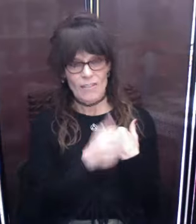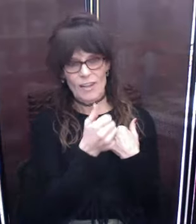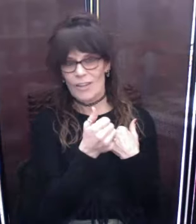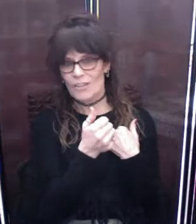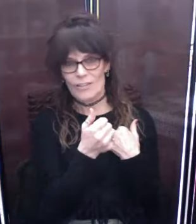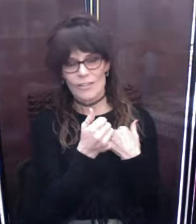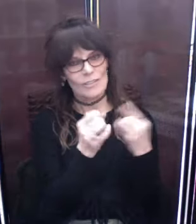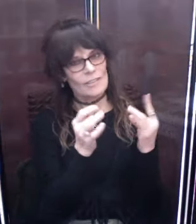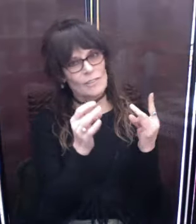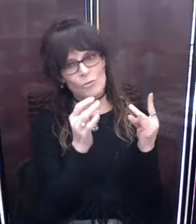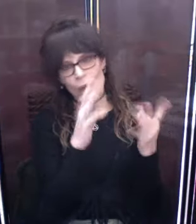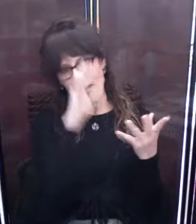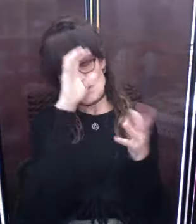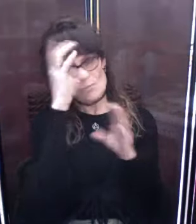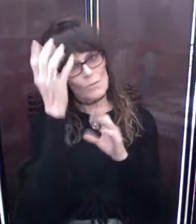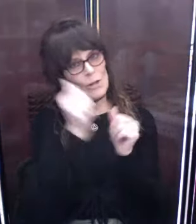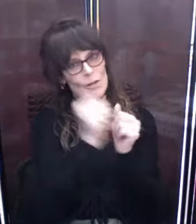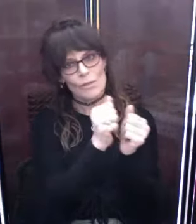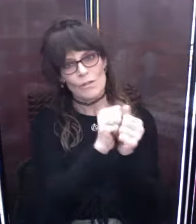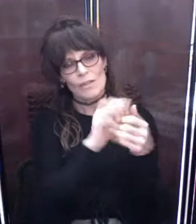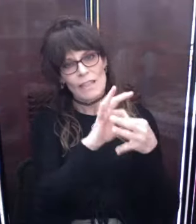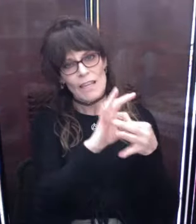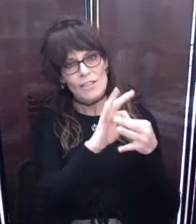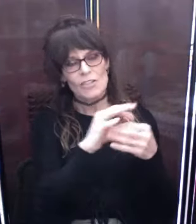another relationship, and my job was hanging on by a thread. And